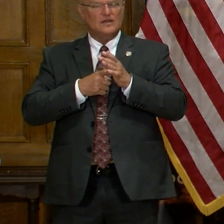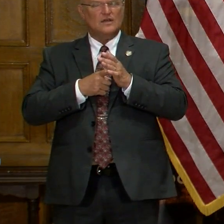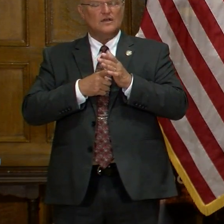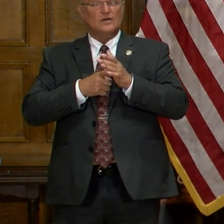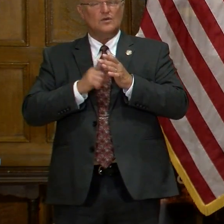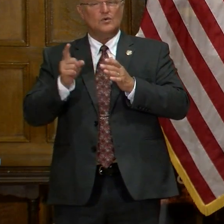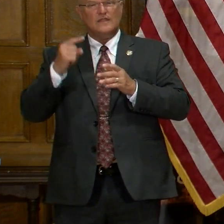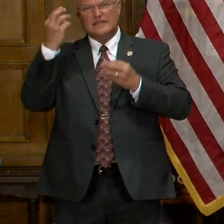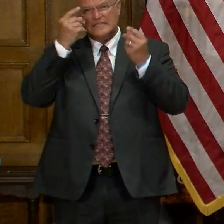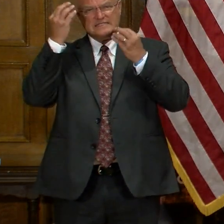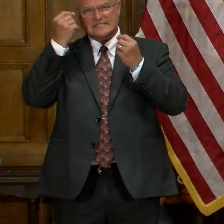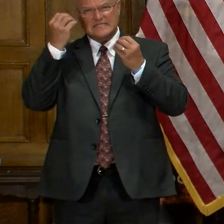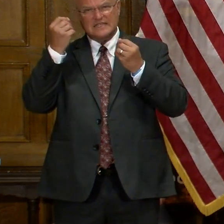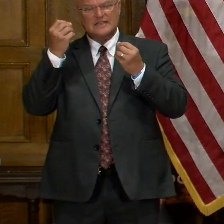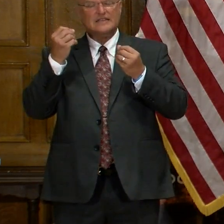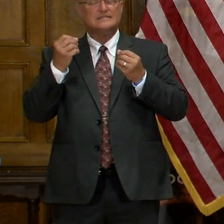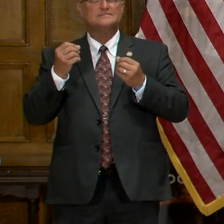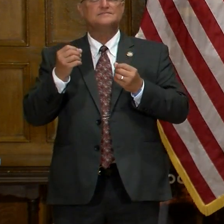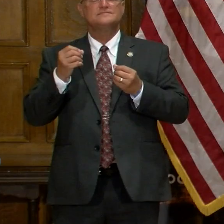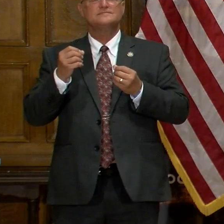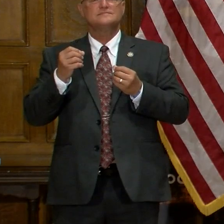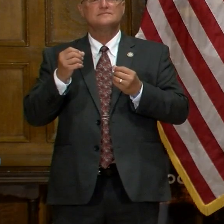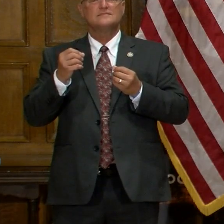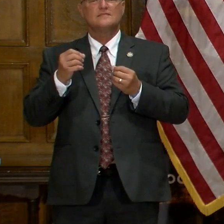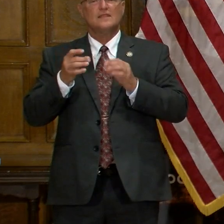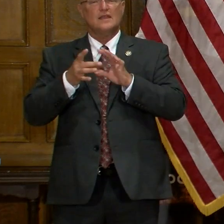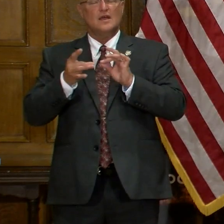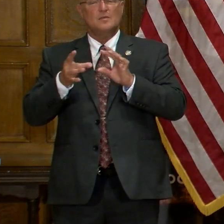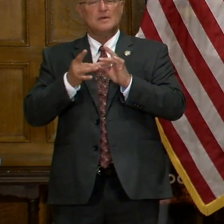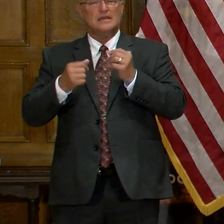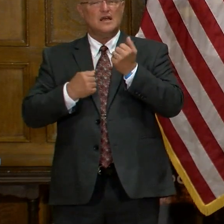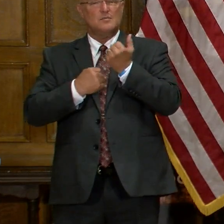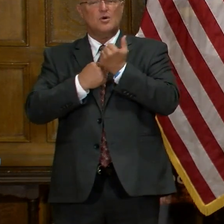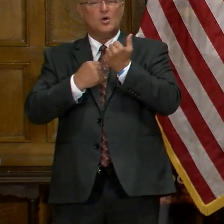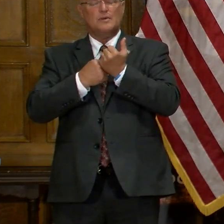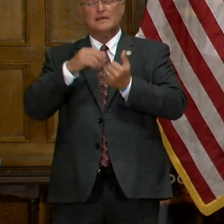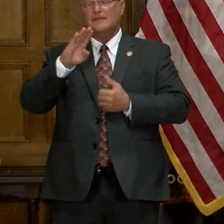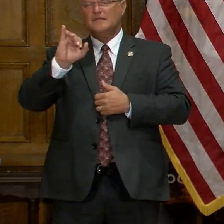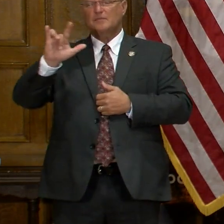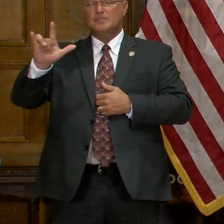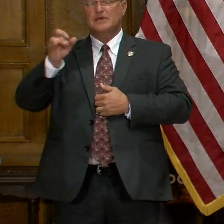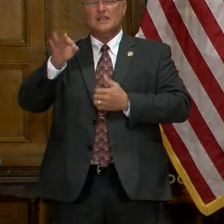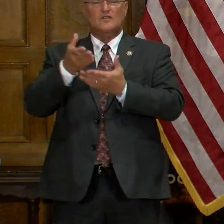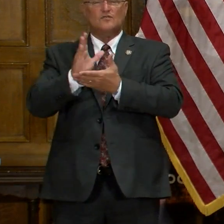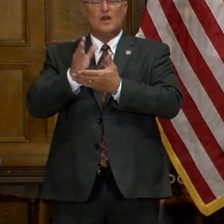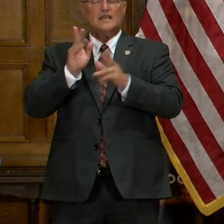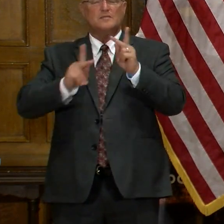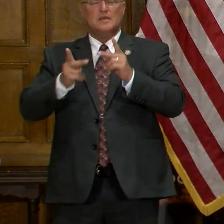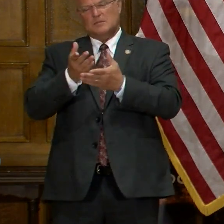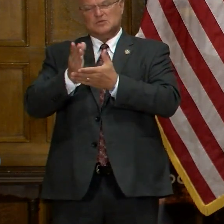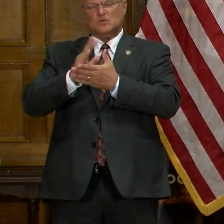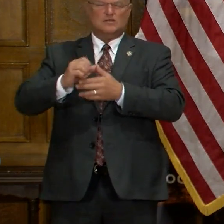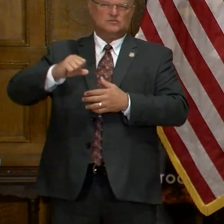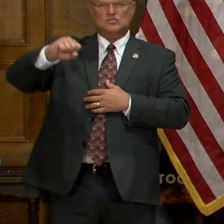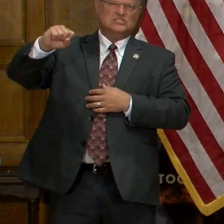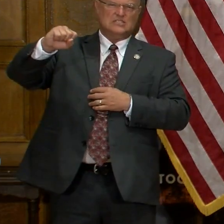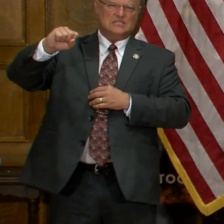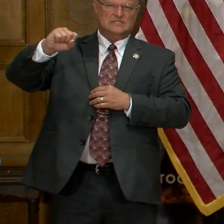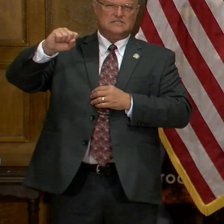there is considering a resolution upholding the Bill of Rights and people's right to resist